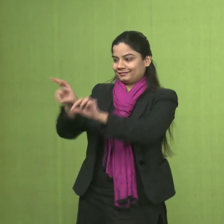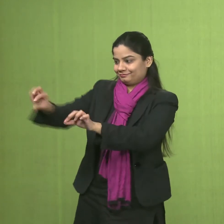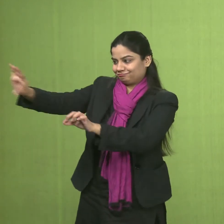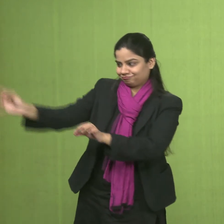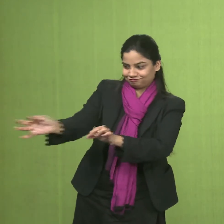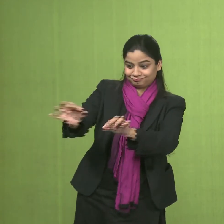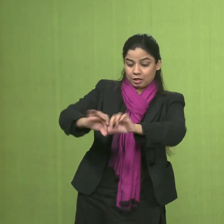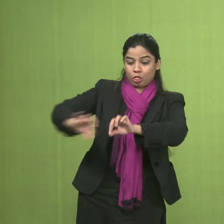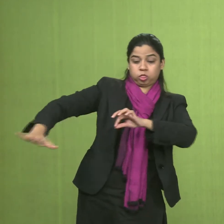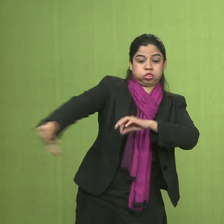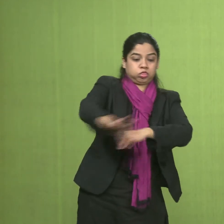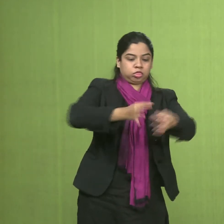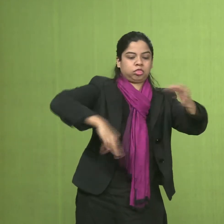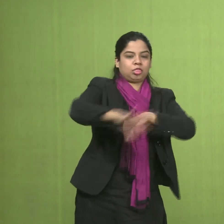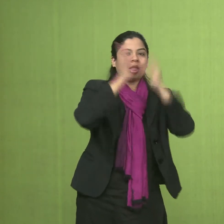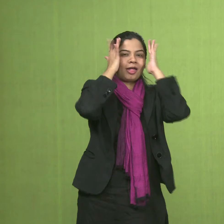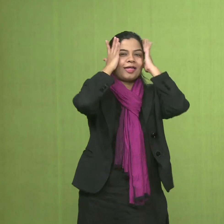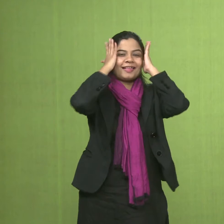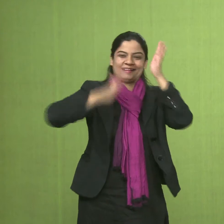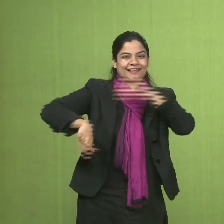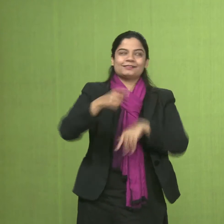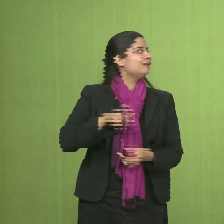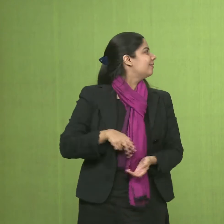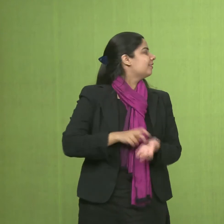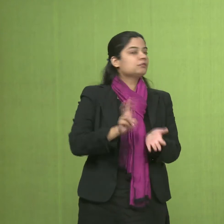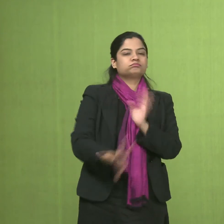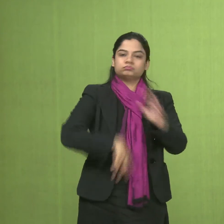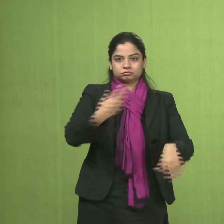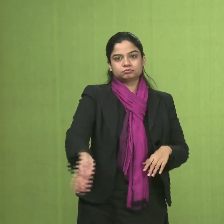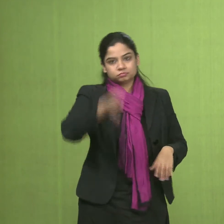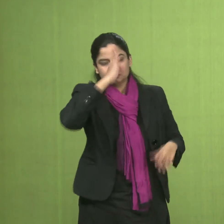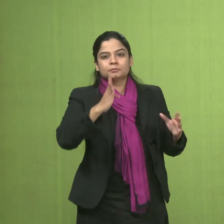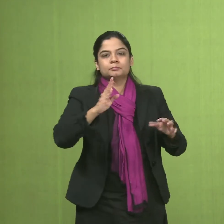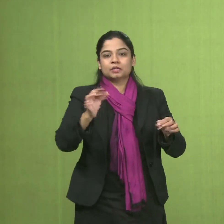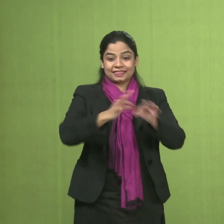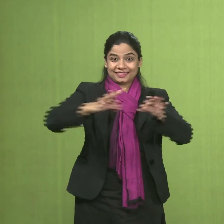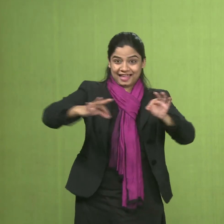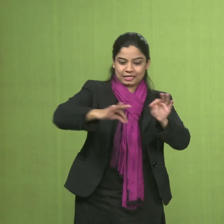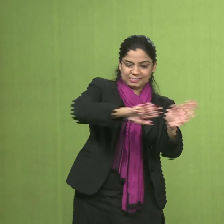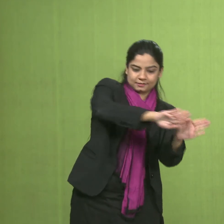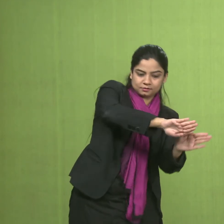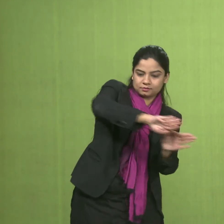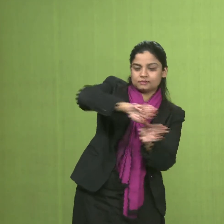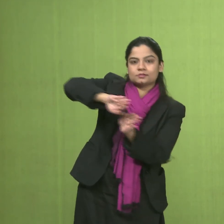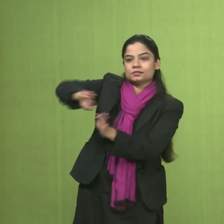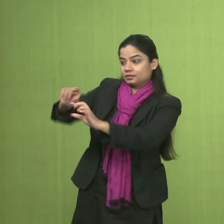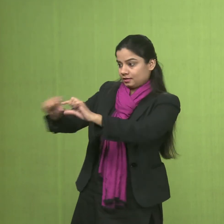Third thing is whenever you are using a 3-pin plug, etc., remember that you have to keep the wire